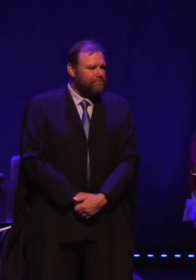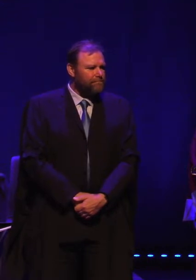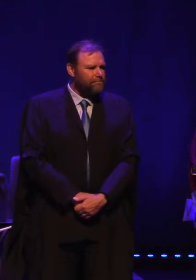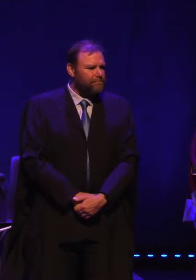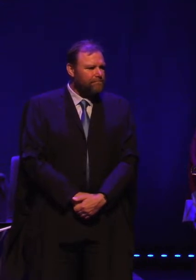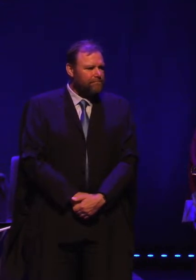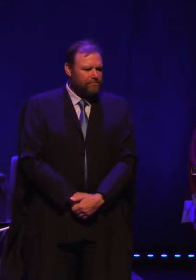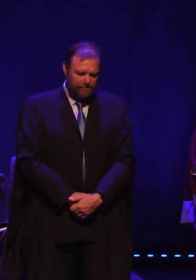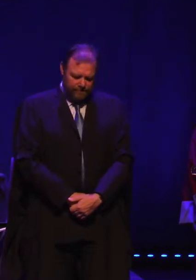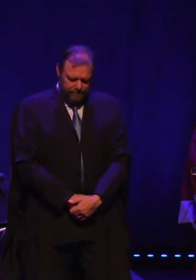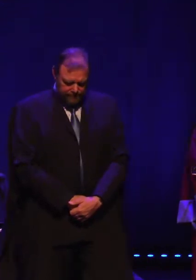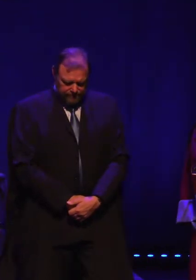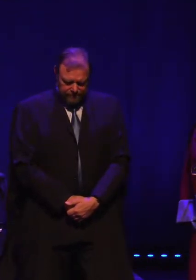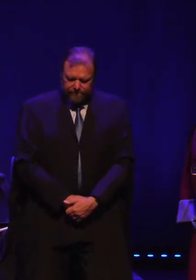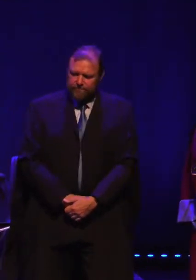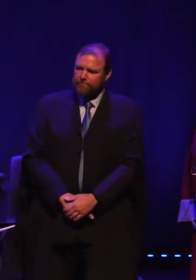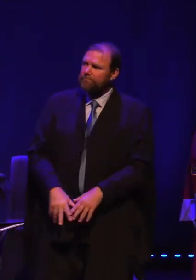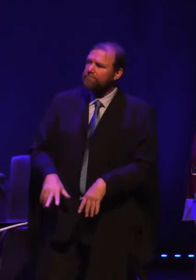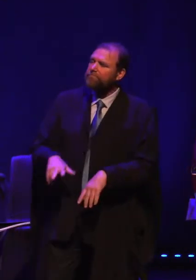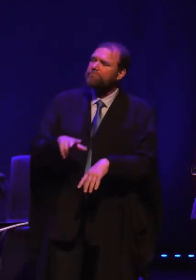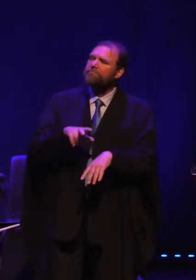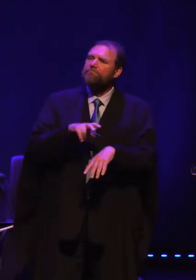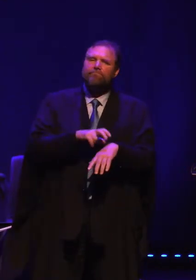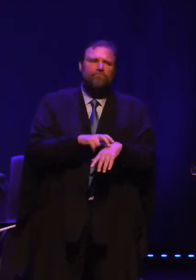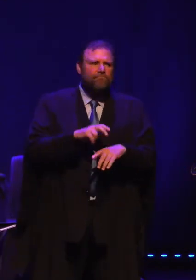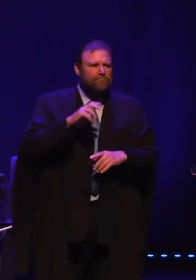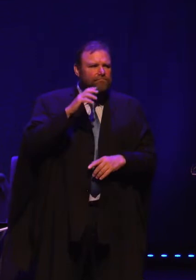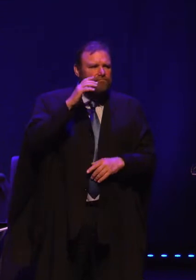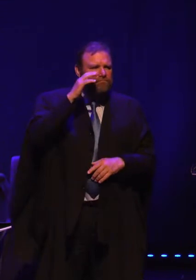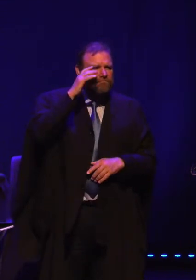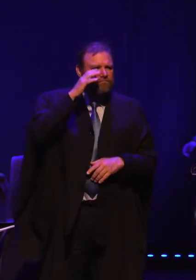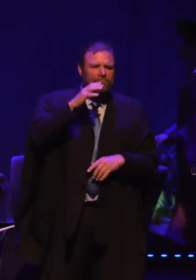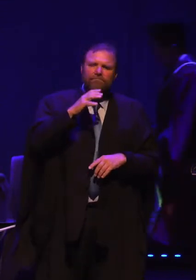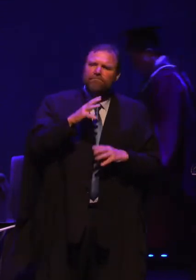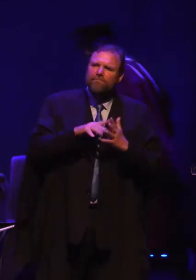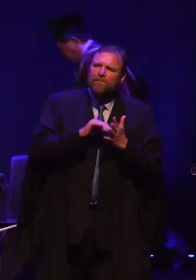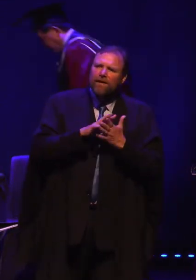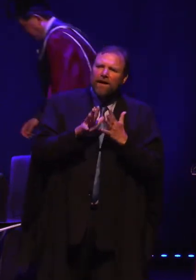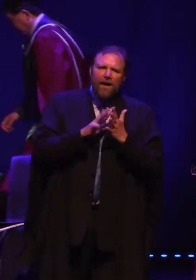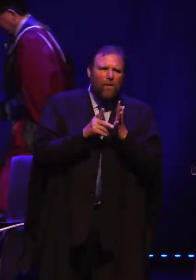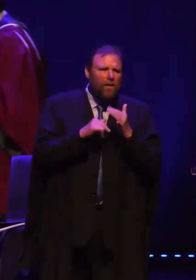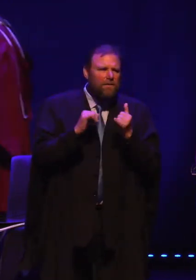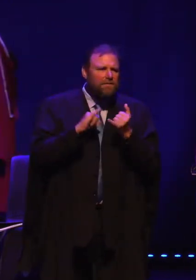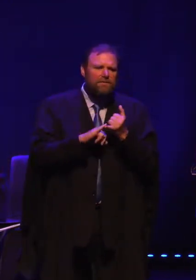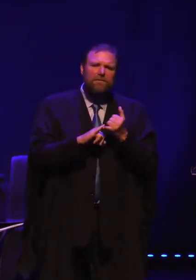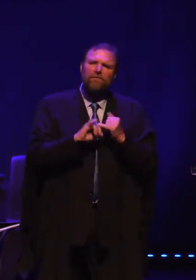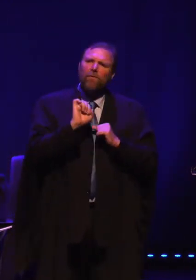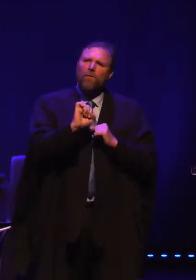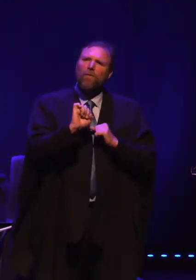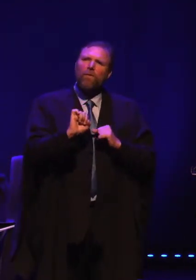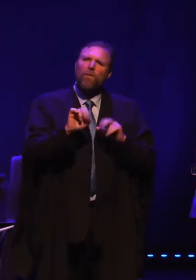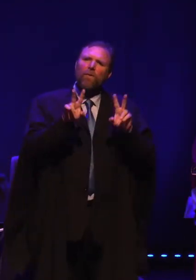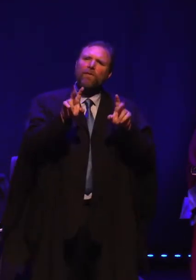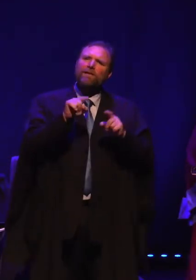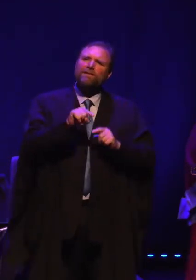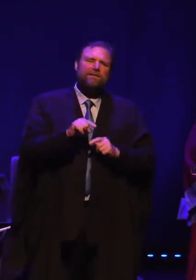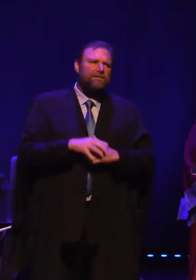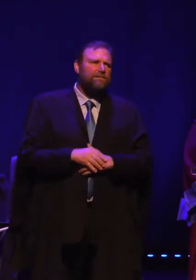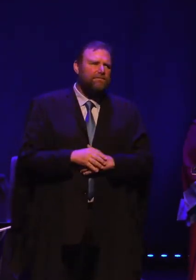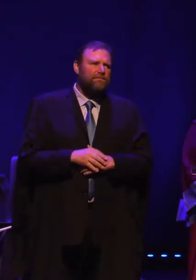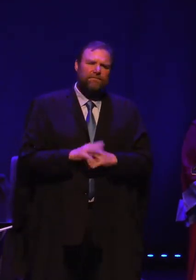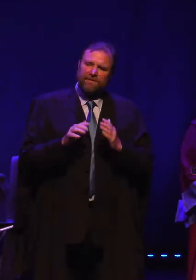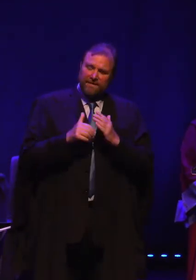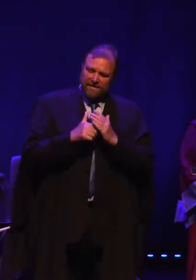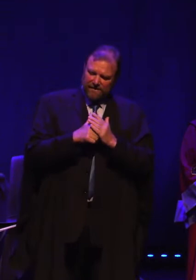Right, for Doctor of Philosophy, for Terry May Howells, for a thesis entitled